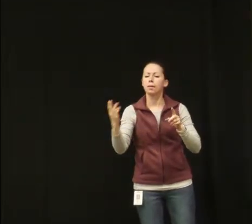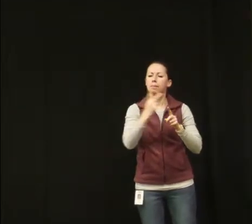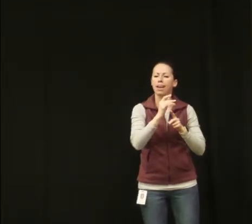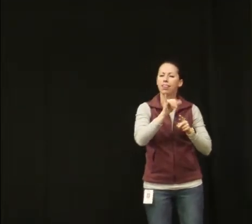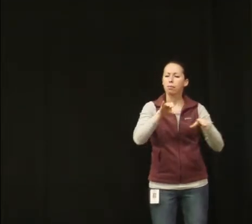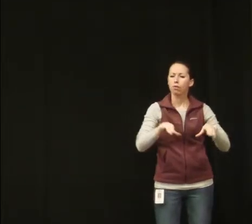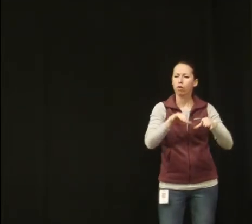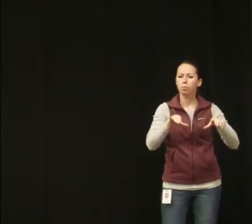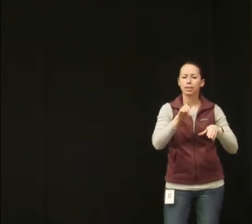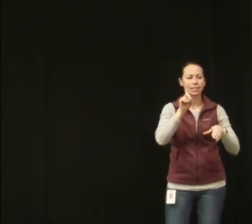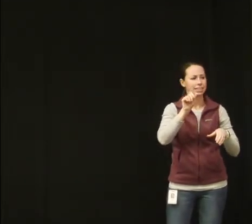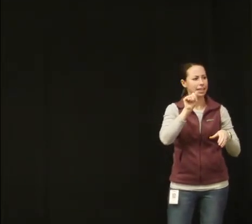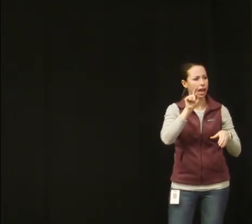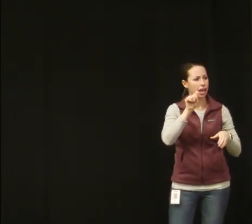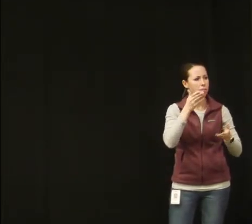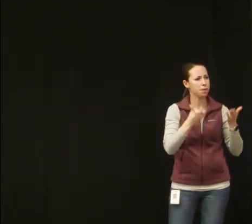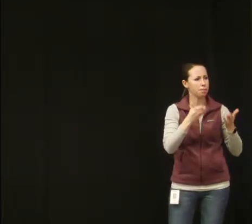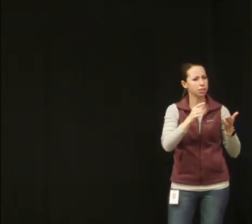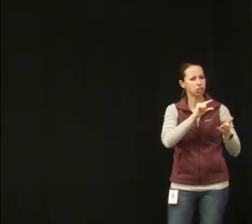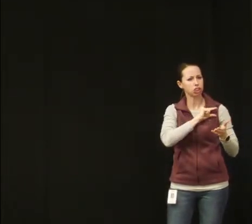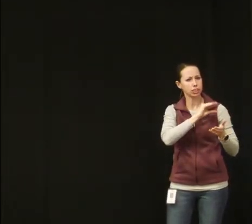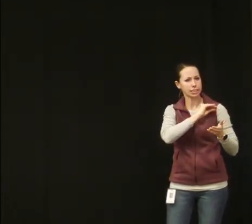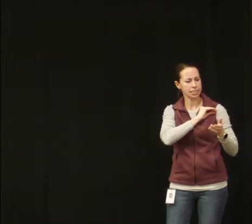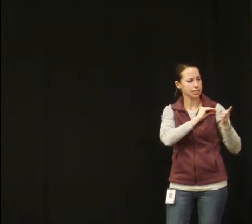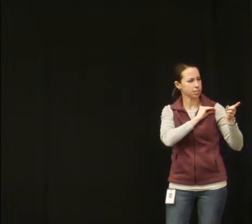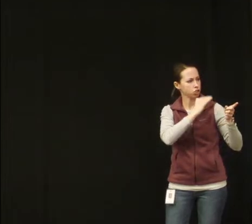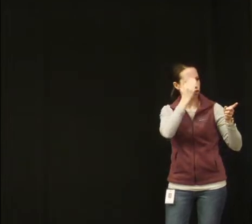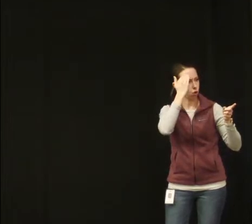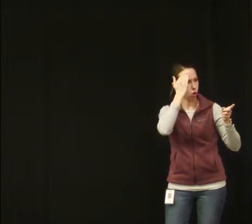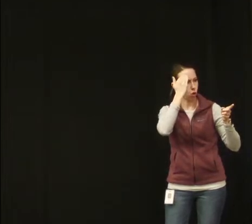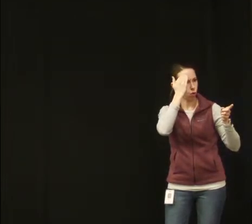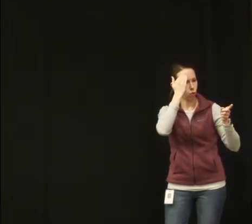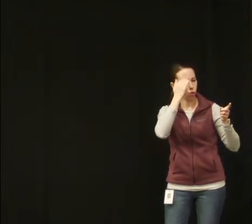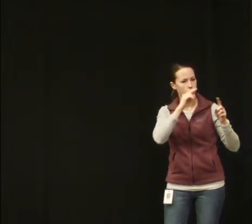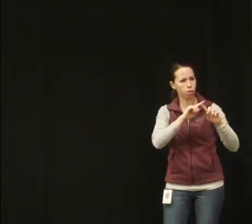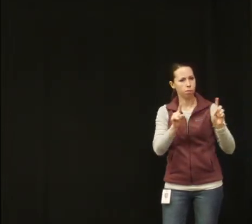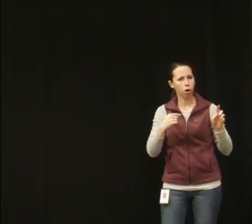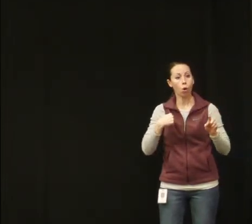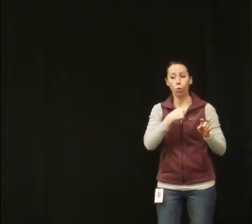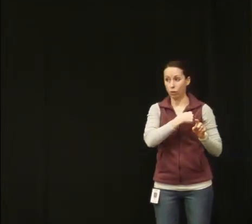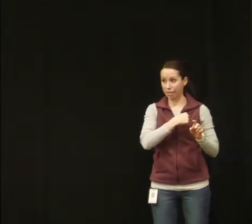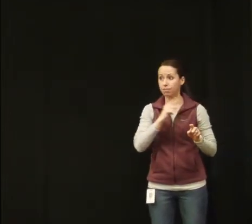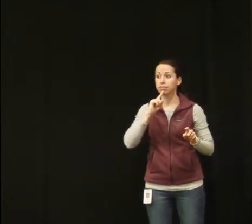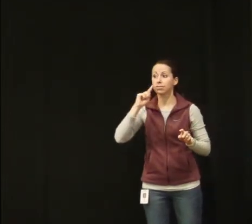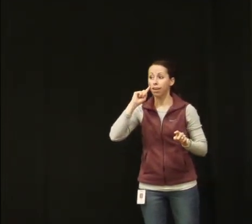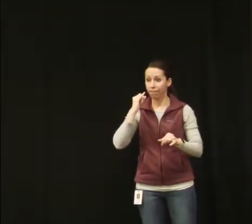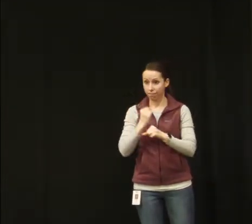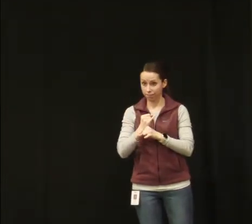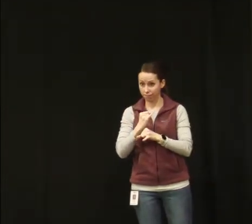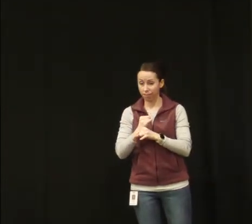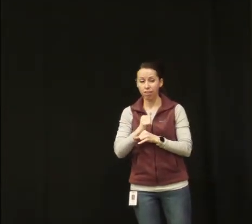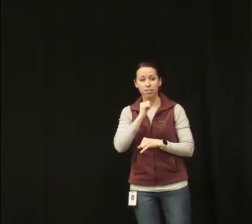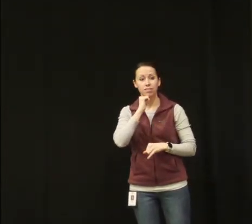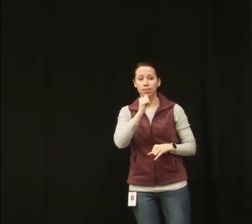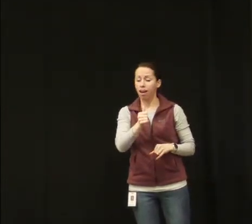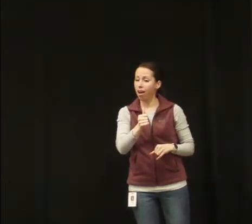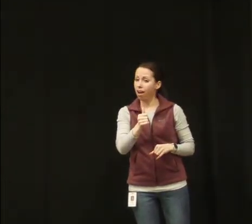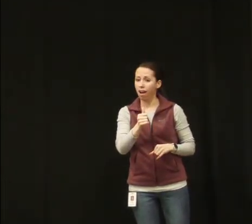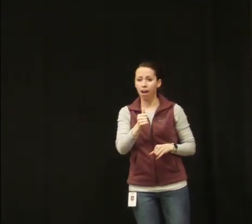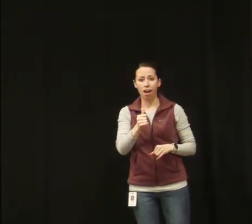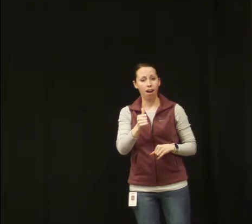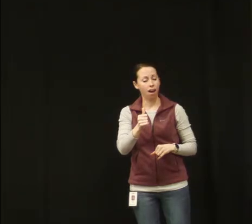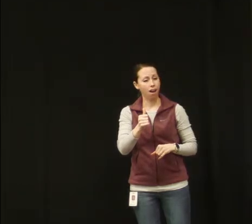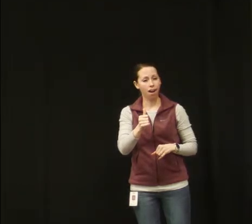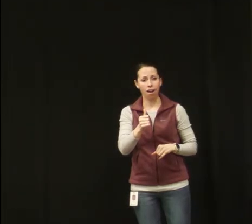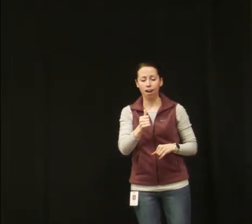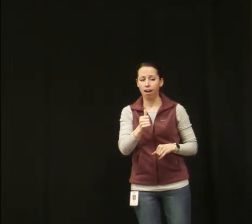maybe Janice might know as well. Because we are a deaf school and there aren't exactly so